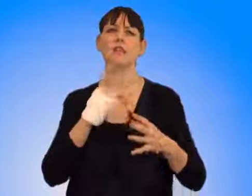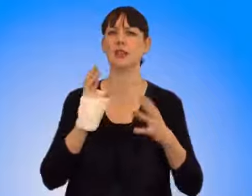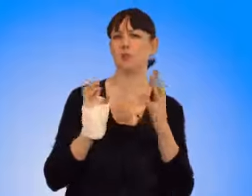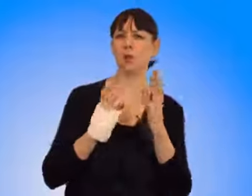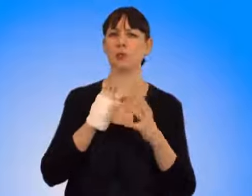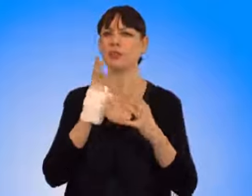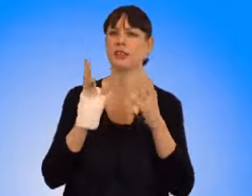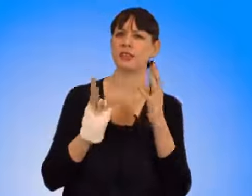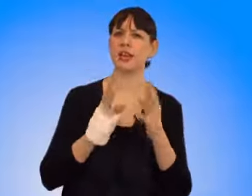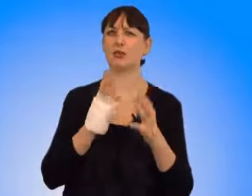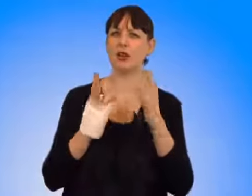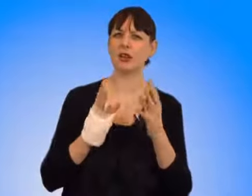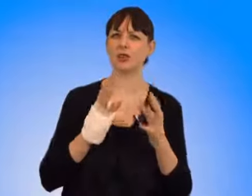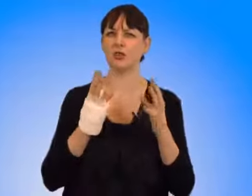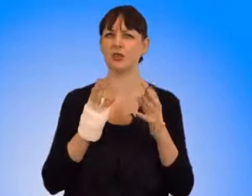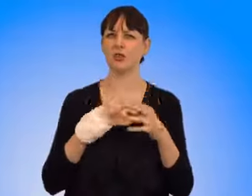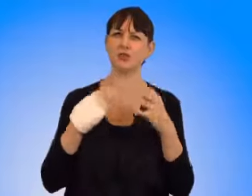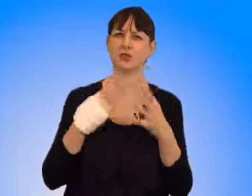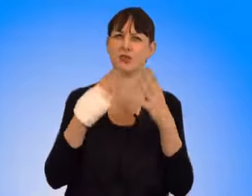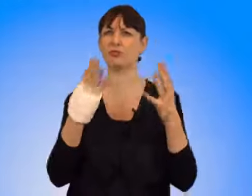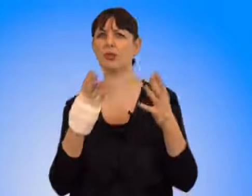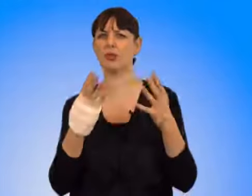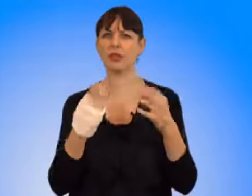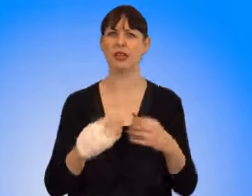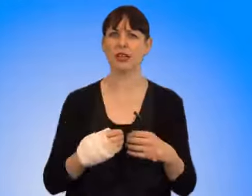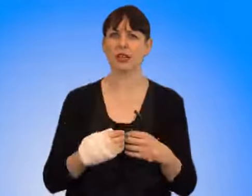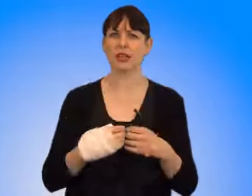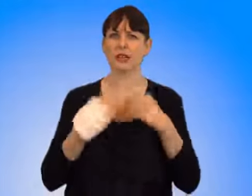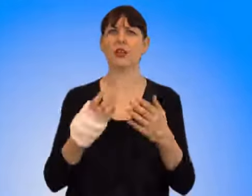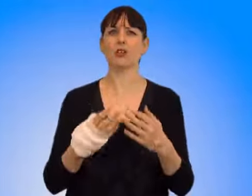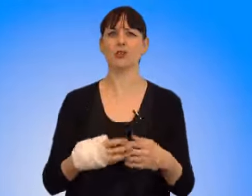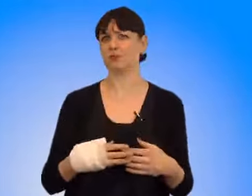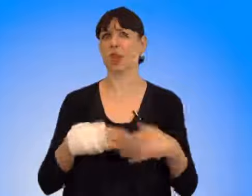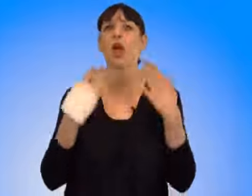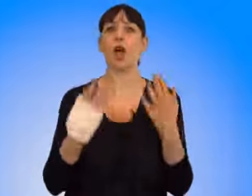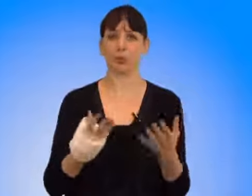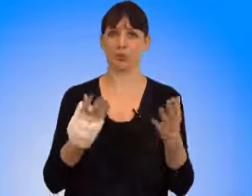lovely purple and yellow marks on you after you fall, it's called a